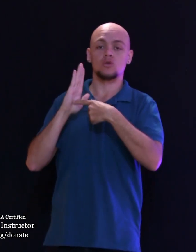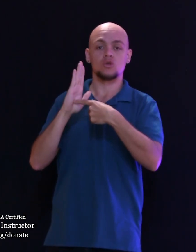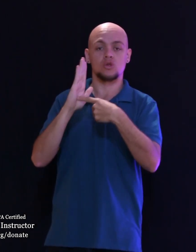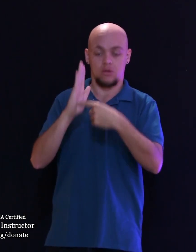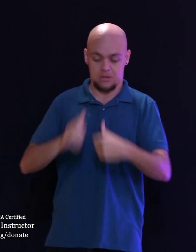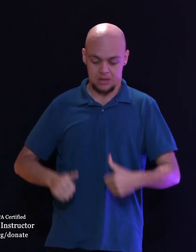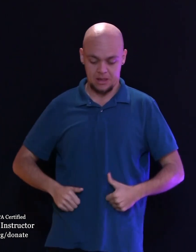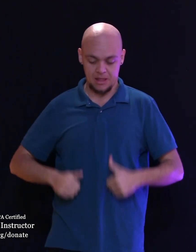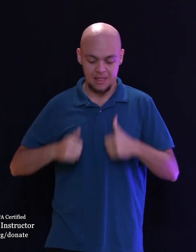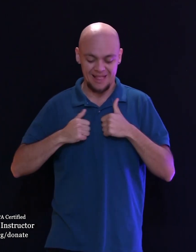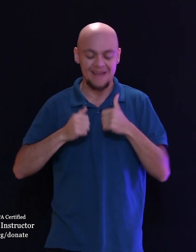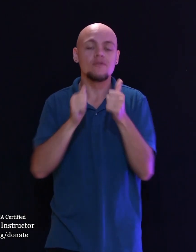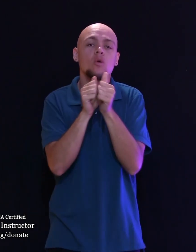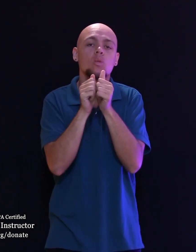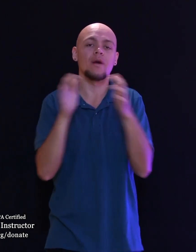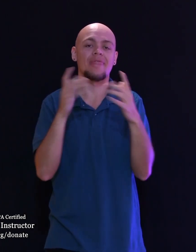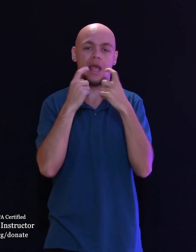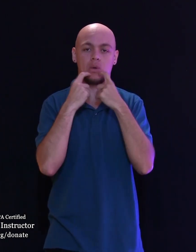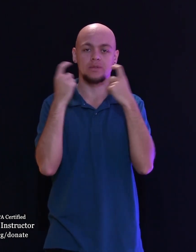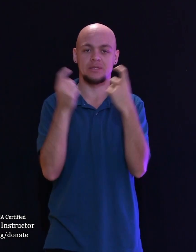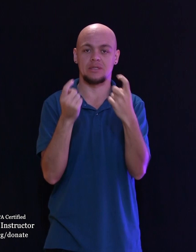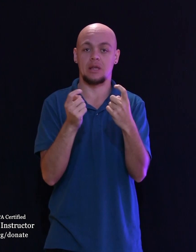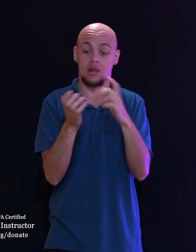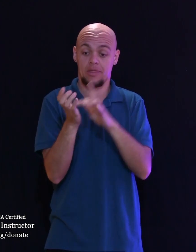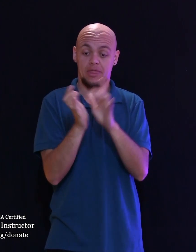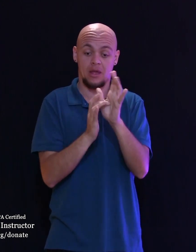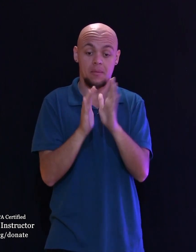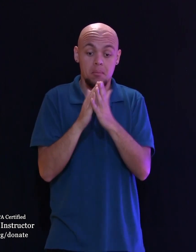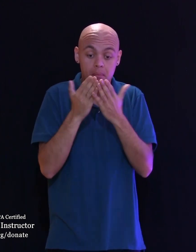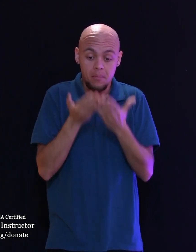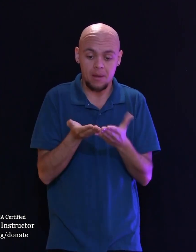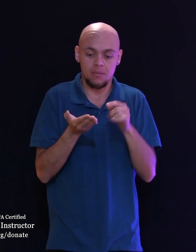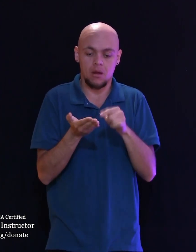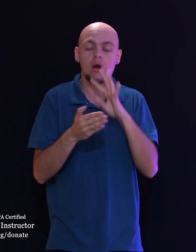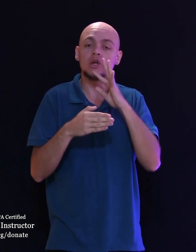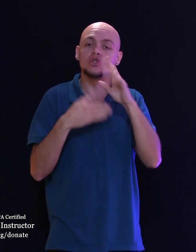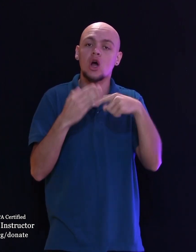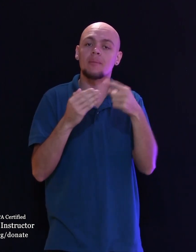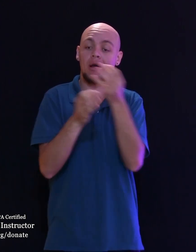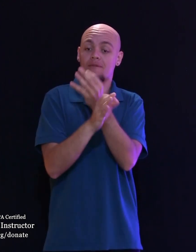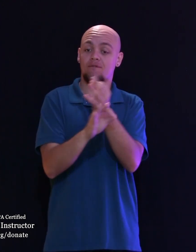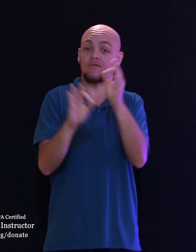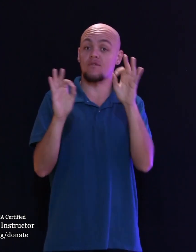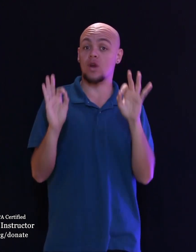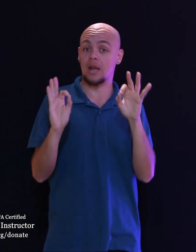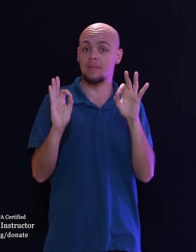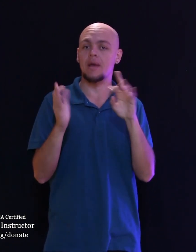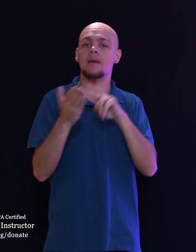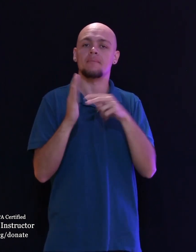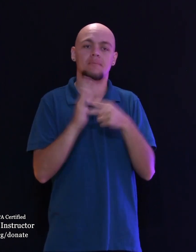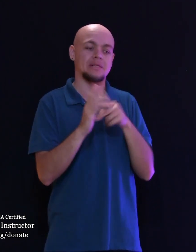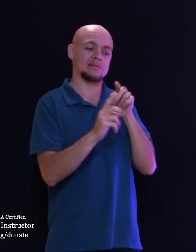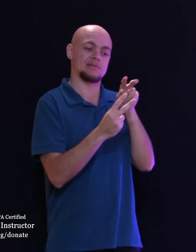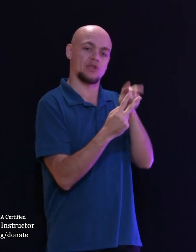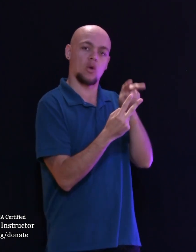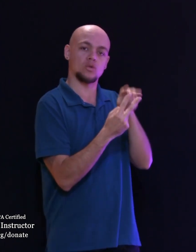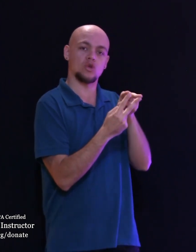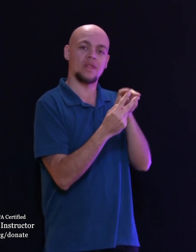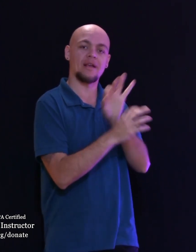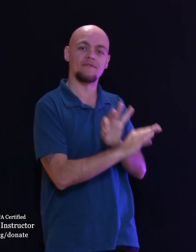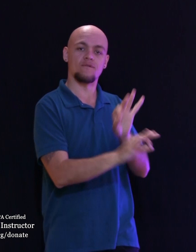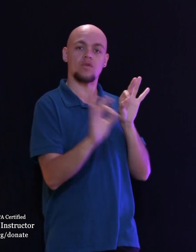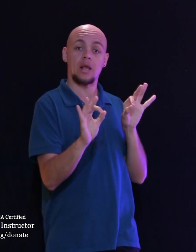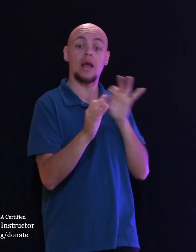live without sin. And so when the Bible talks about freedom, that's what it talks about. Nowhere in there will you find freedom